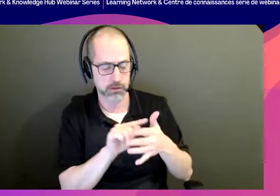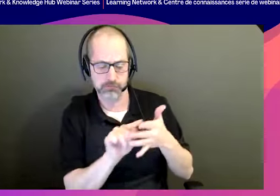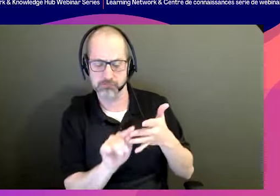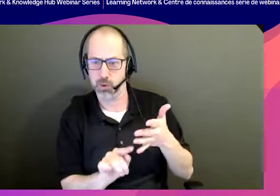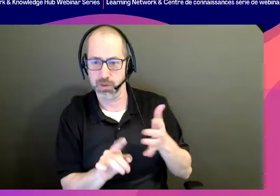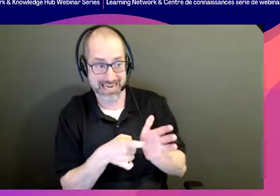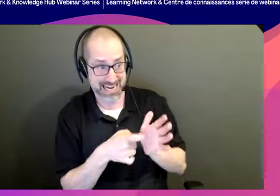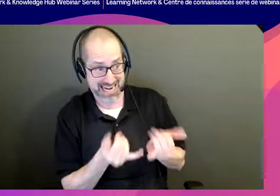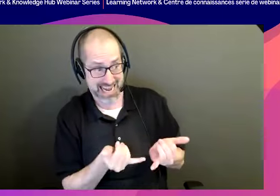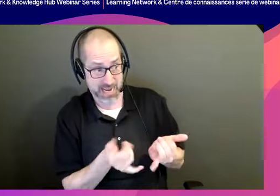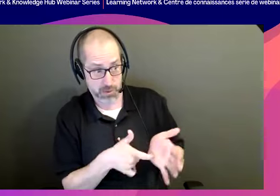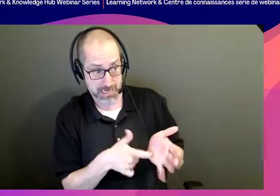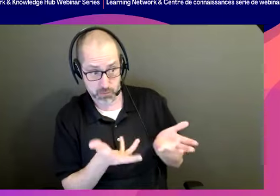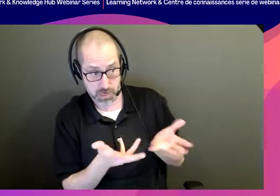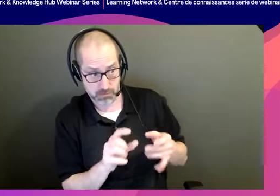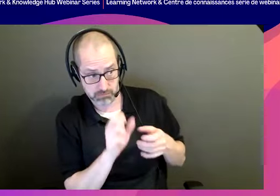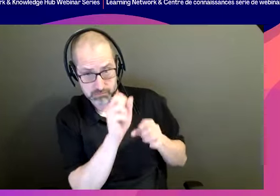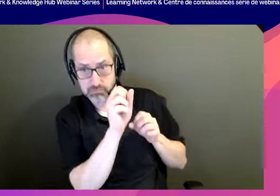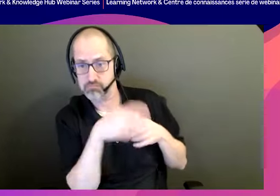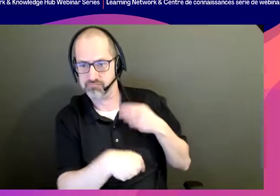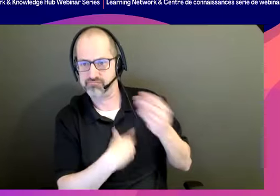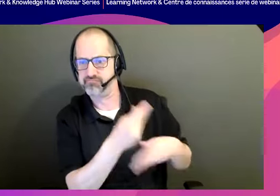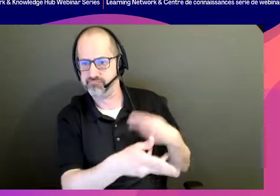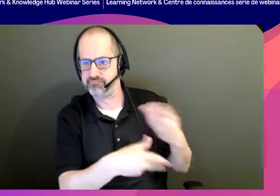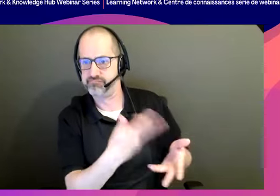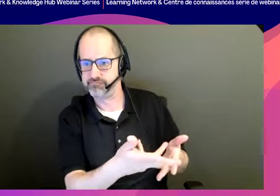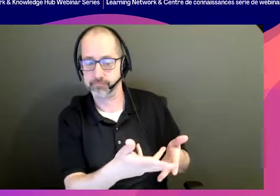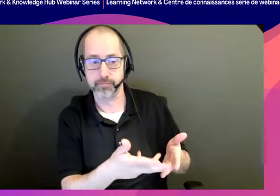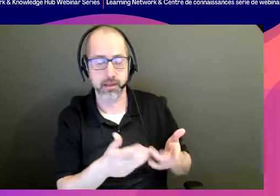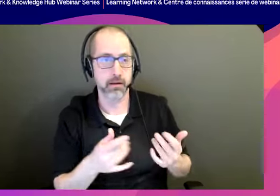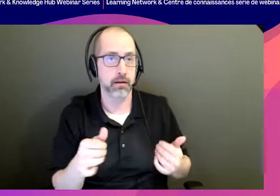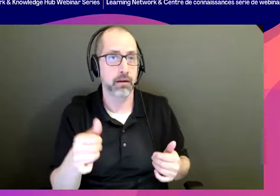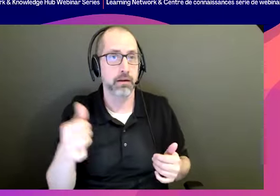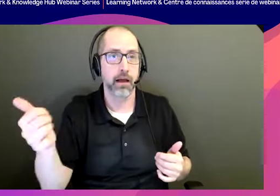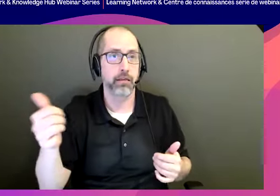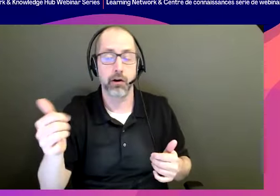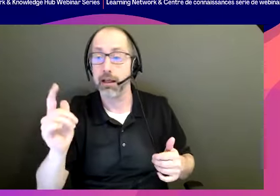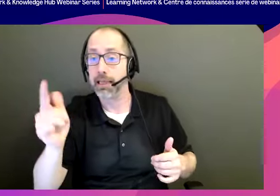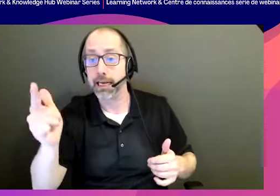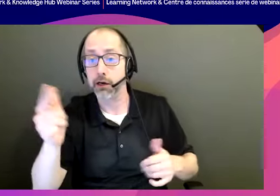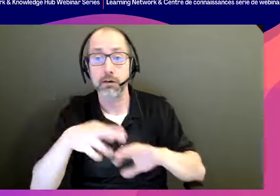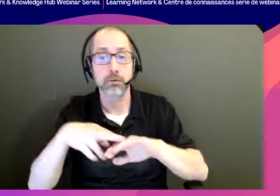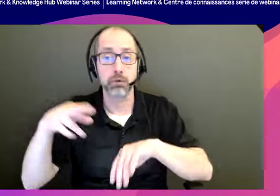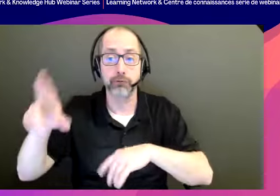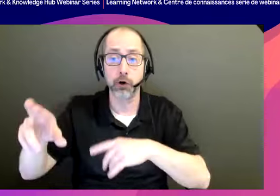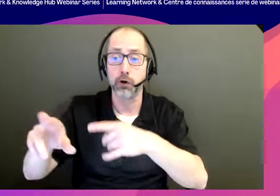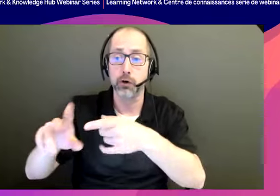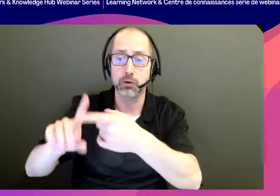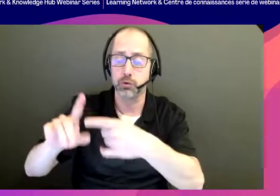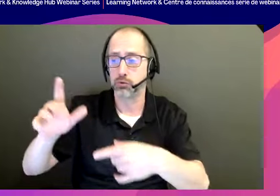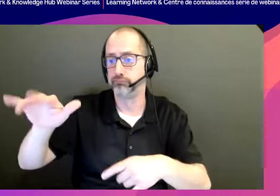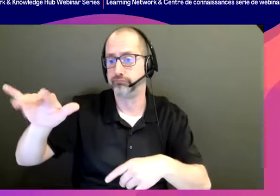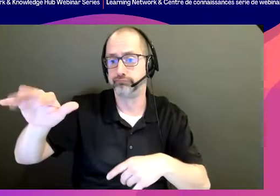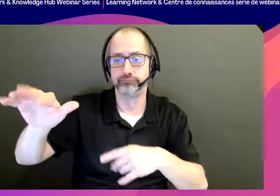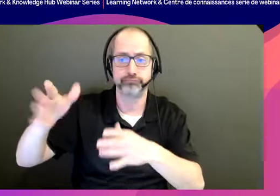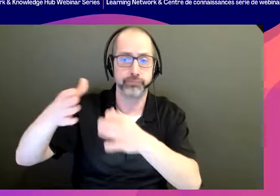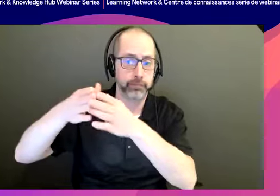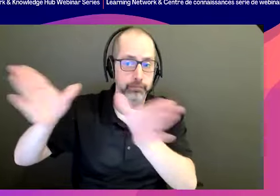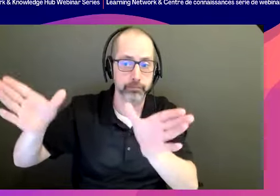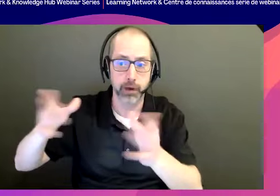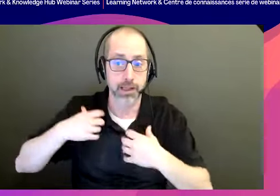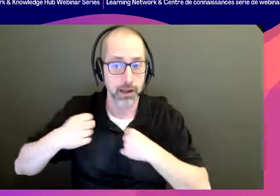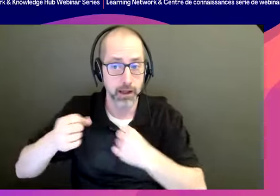immediate time. As far as other referrals, in the future, you might refer the family to like a public health